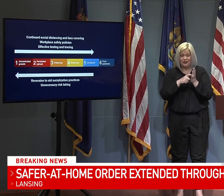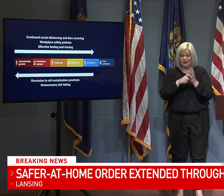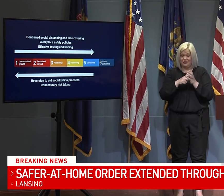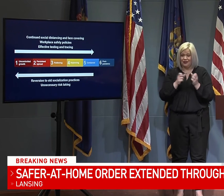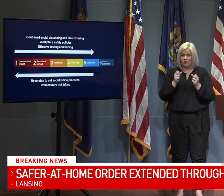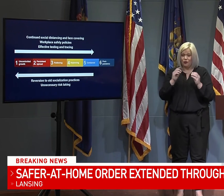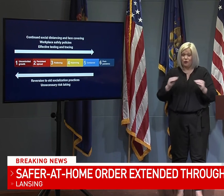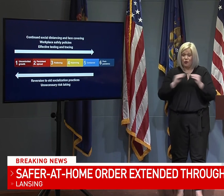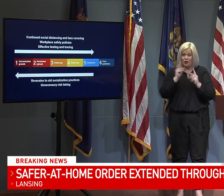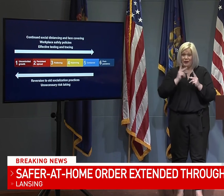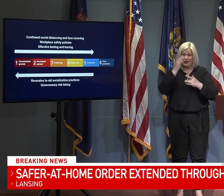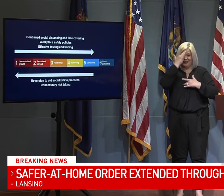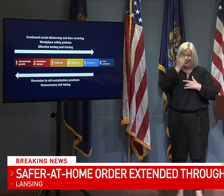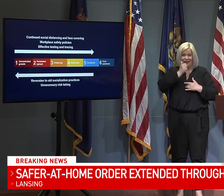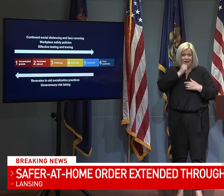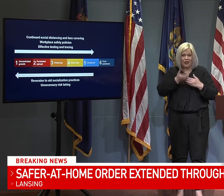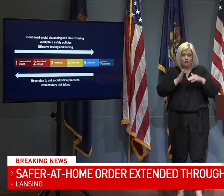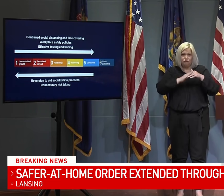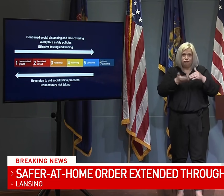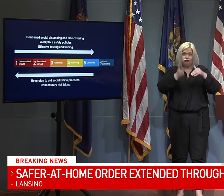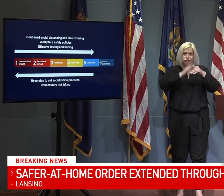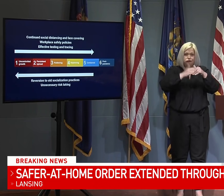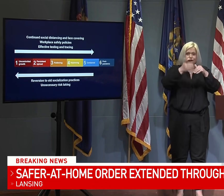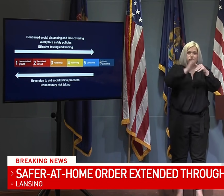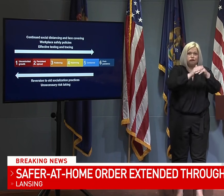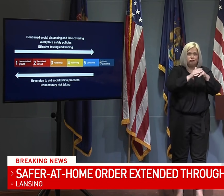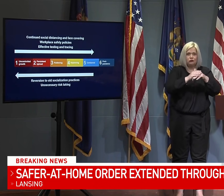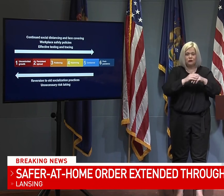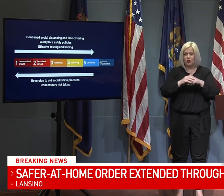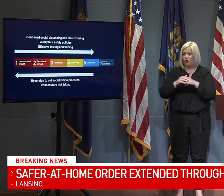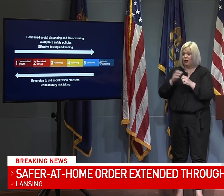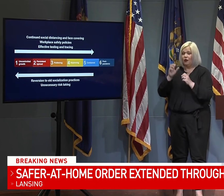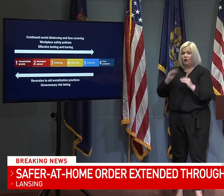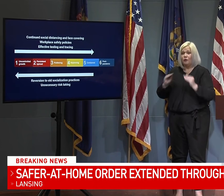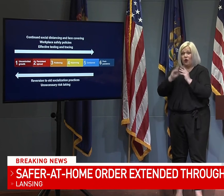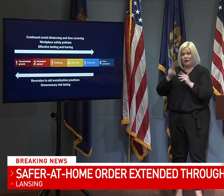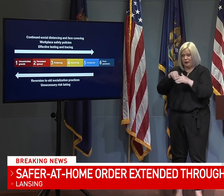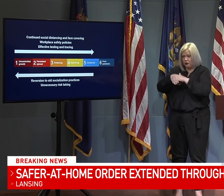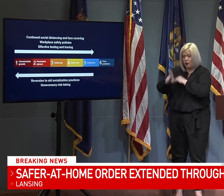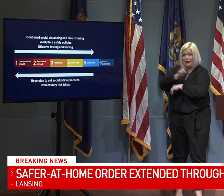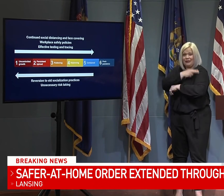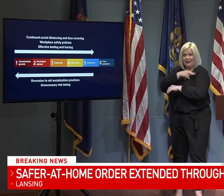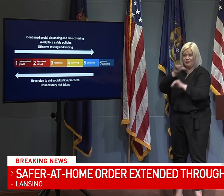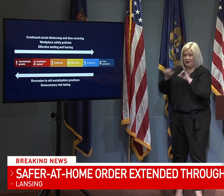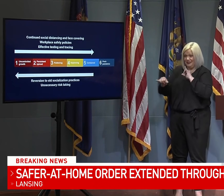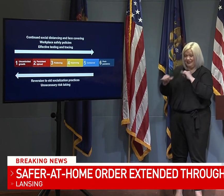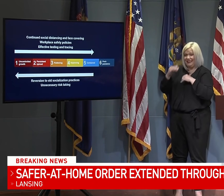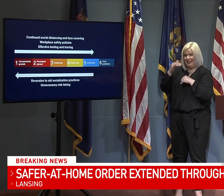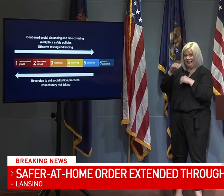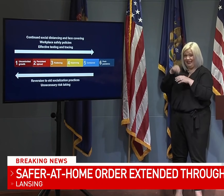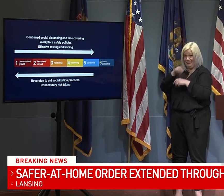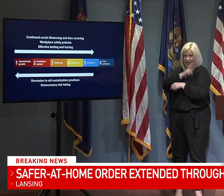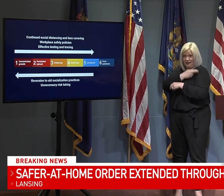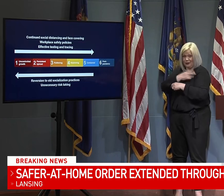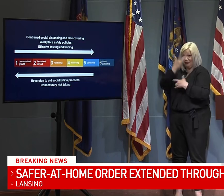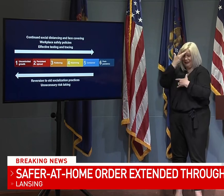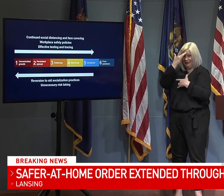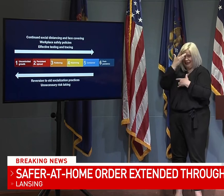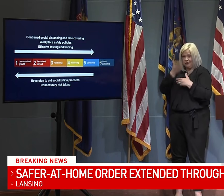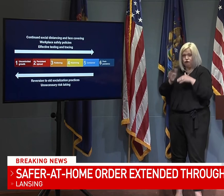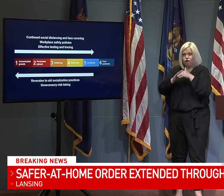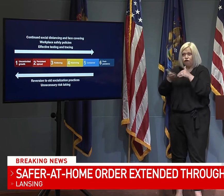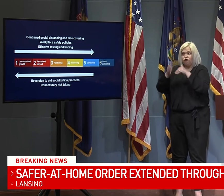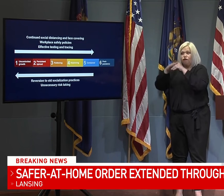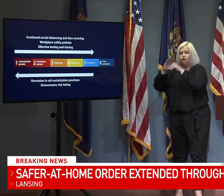positivity rate, a sustained increase in hospital admissions for COVID-19 like illness, a reduction in